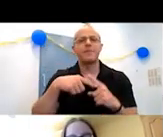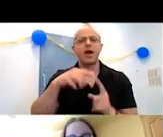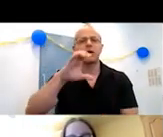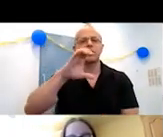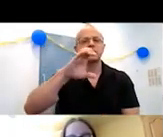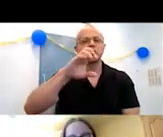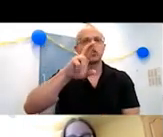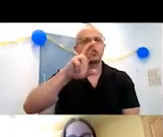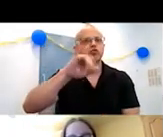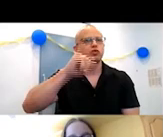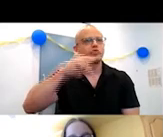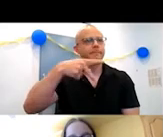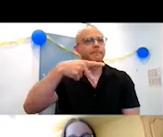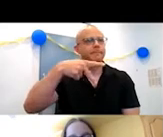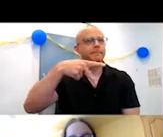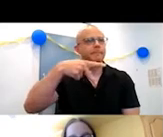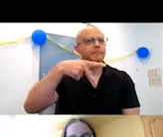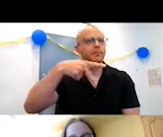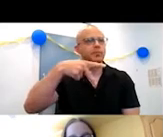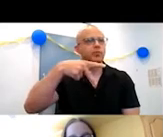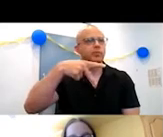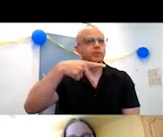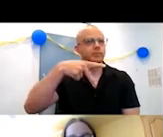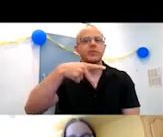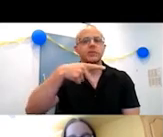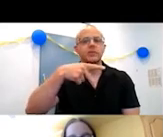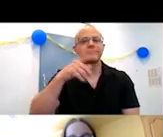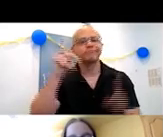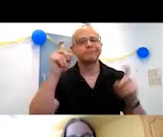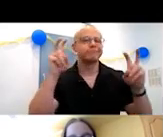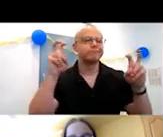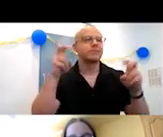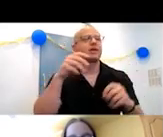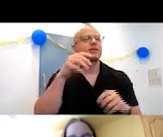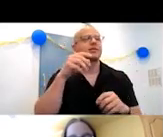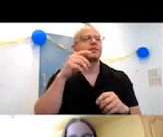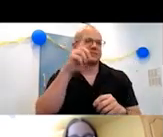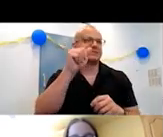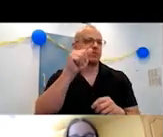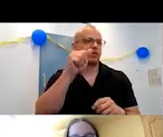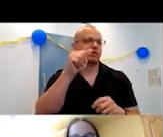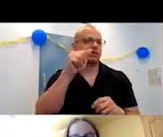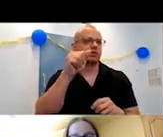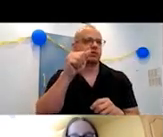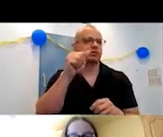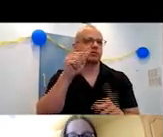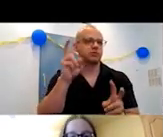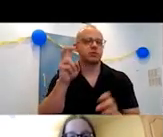One person asked me about CRIP, C-R-I-P,